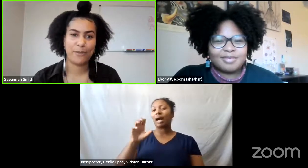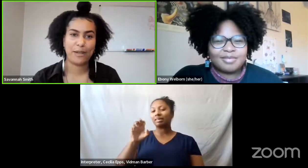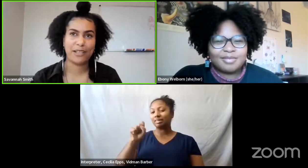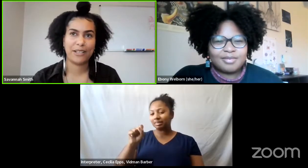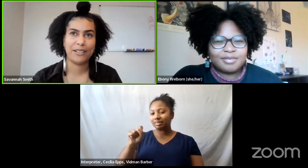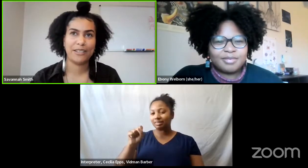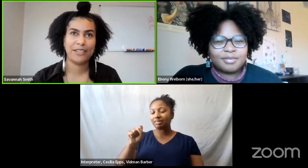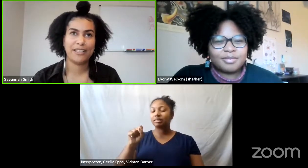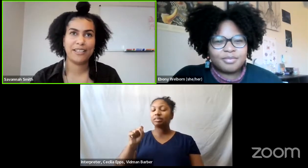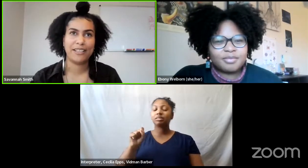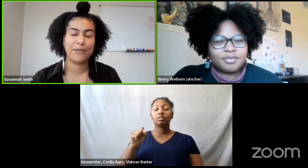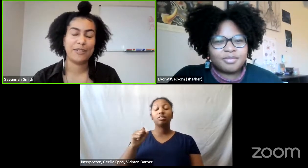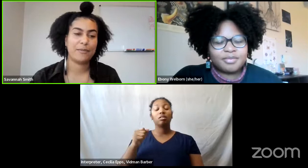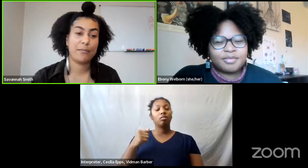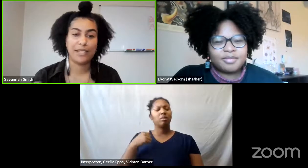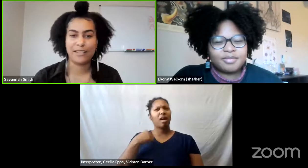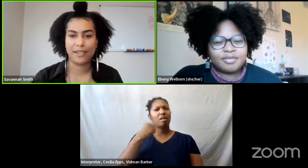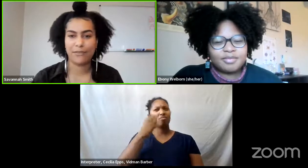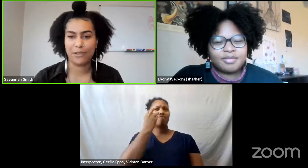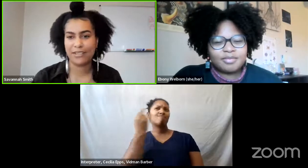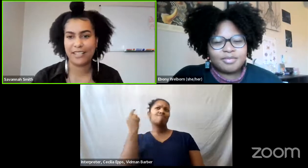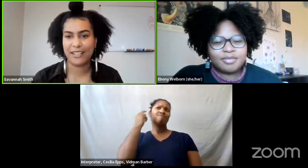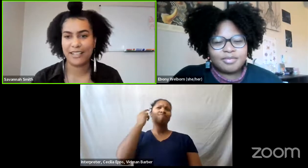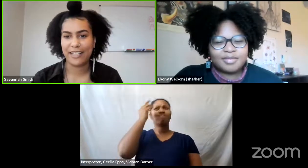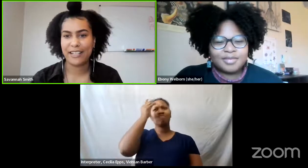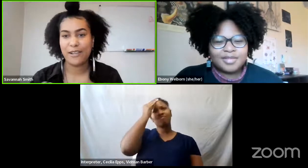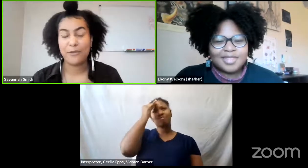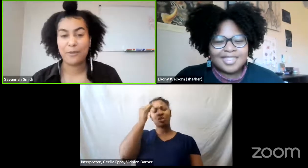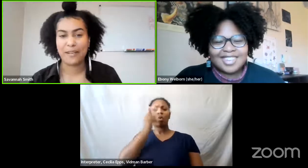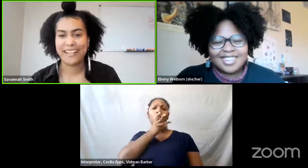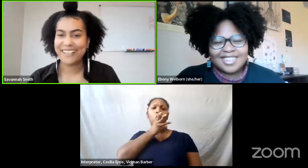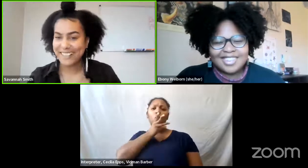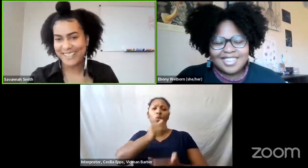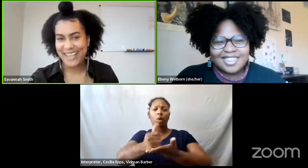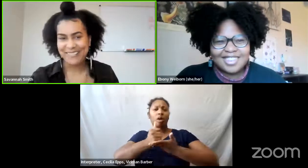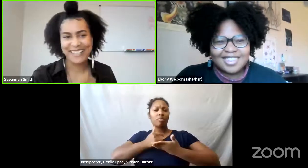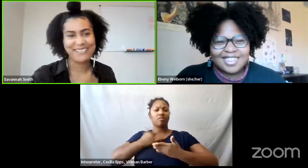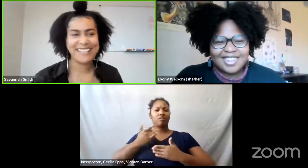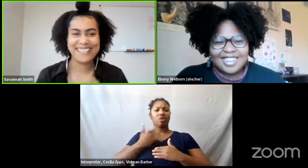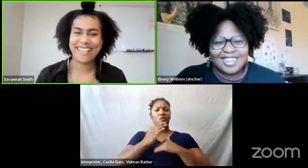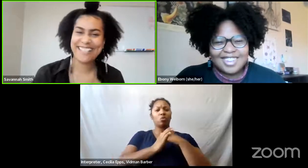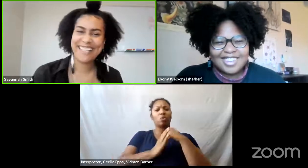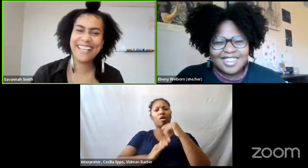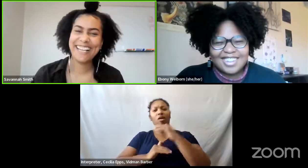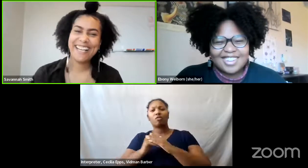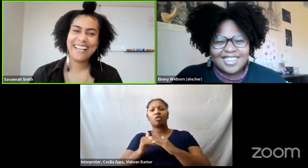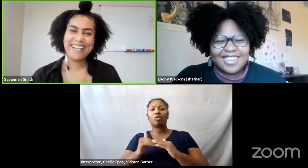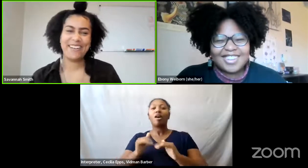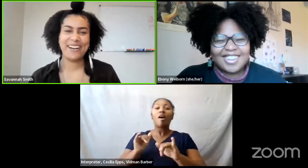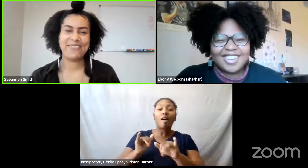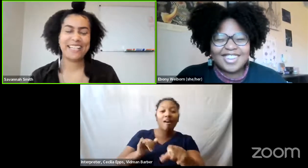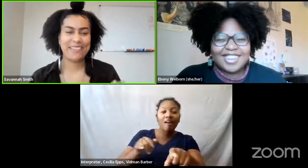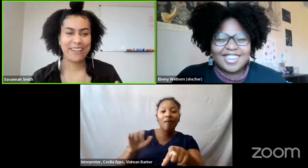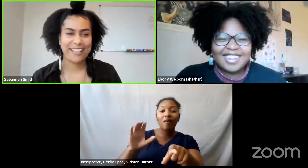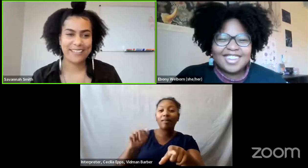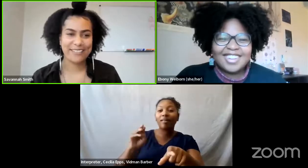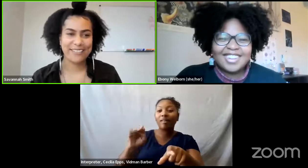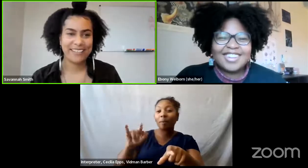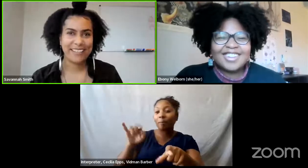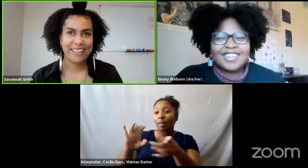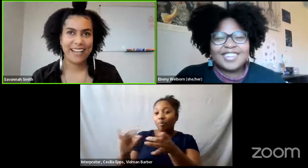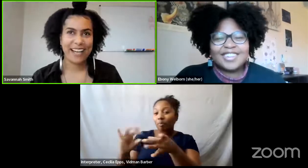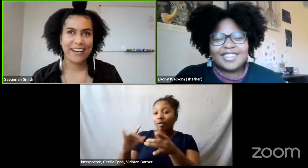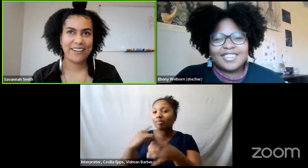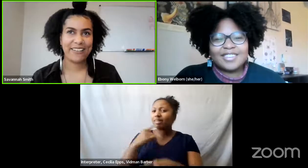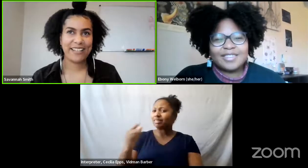that water was a place of comfort and security for me. Oh, same, another Pisces, nice. Thinking back